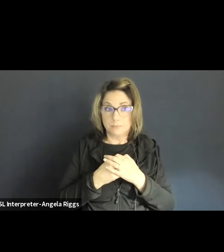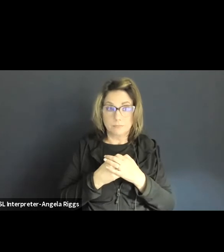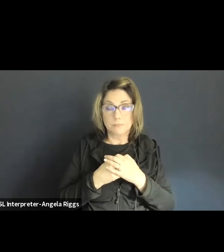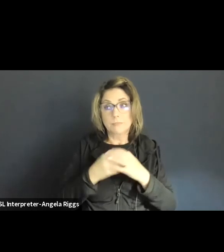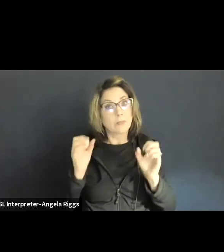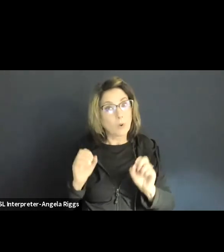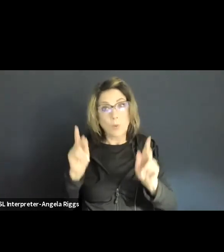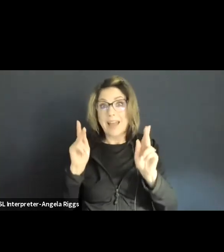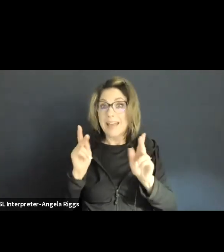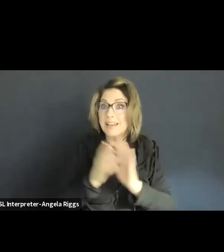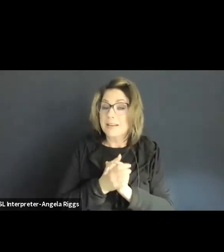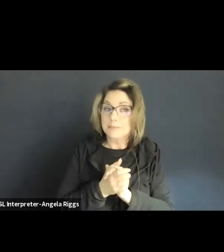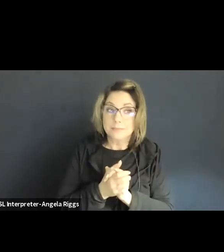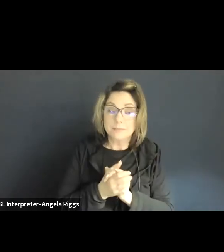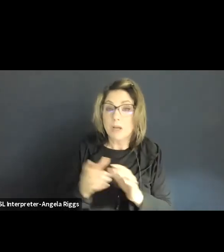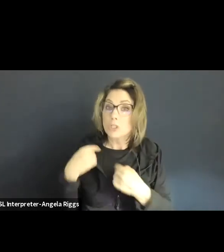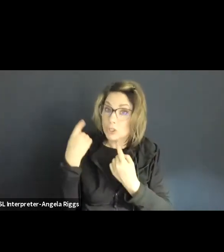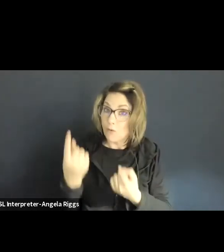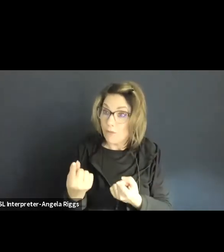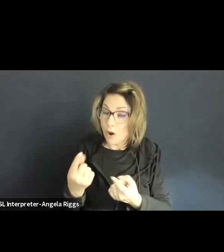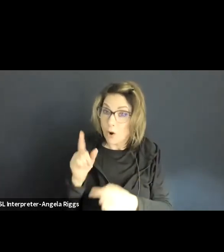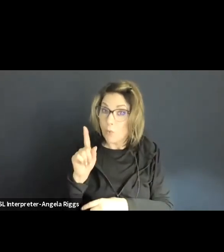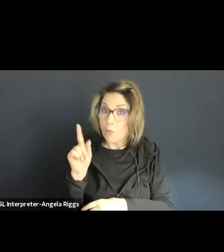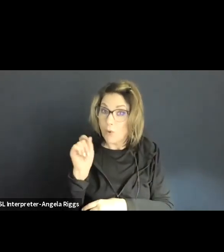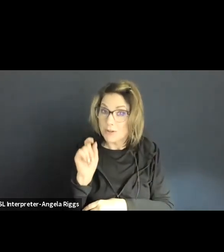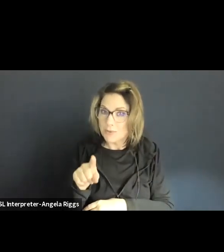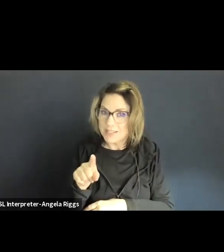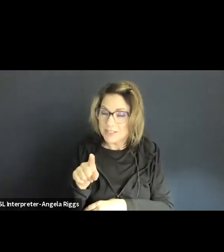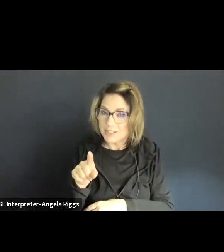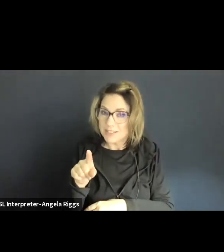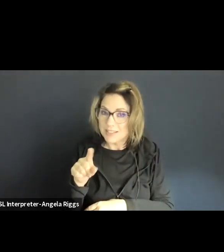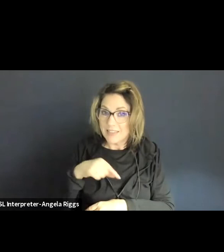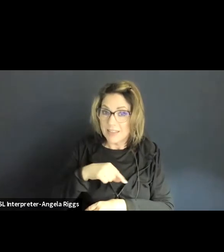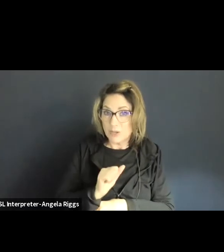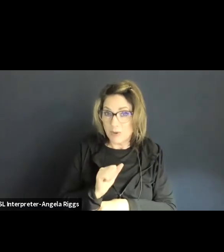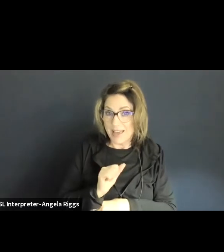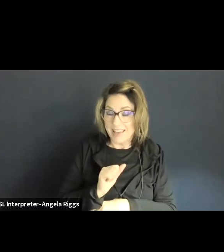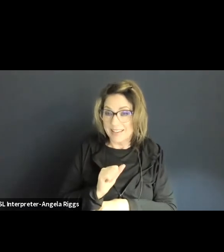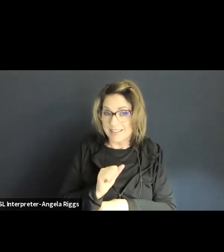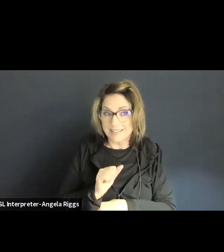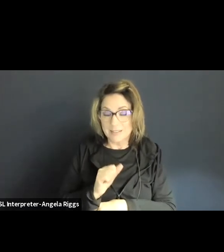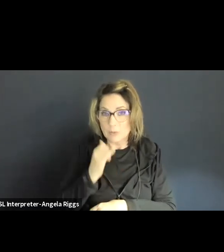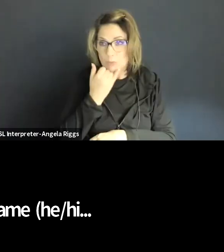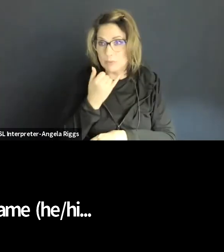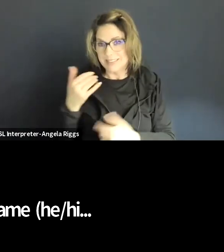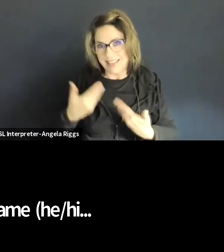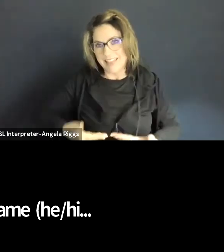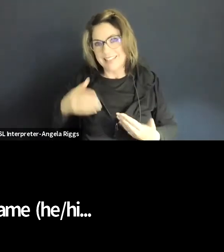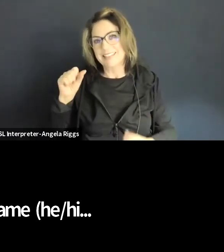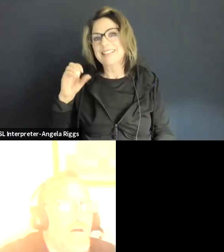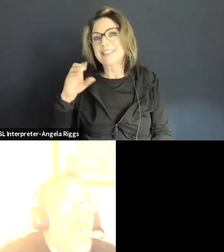Okay, and so far we have one question that was put into the Q&A. Whoops, this is Scott